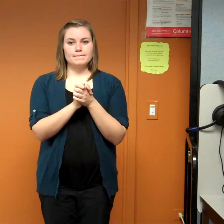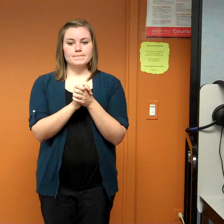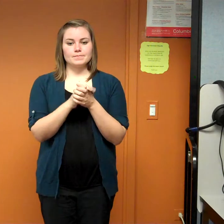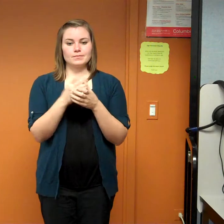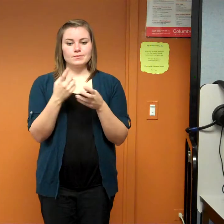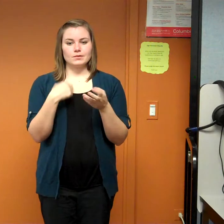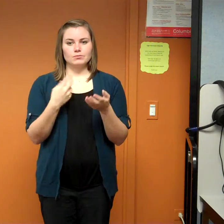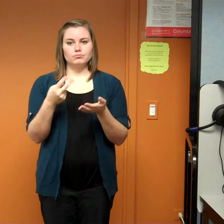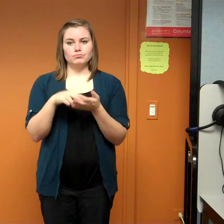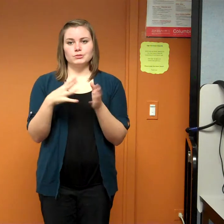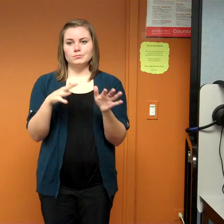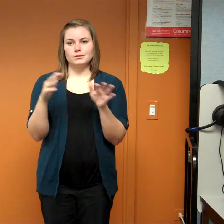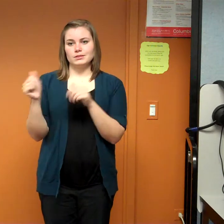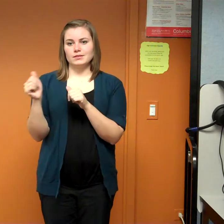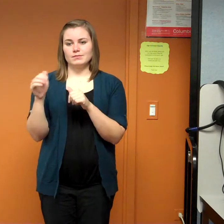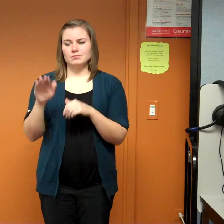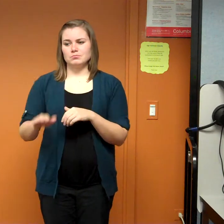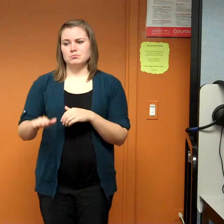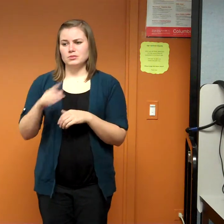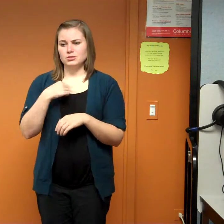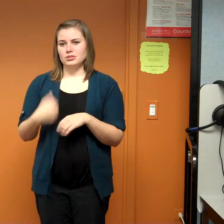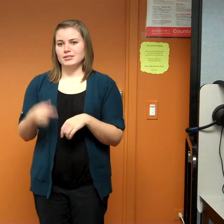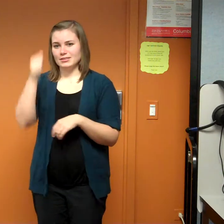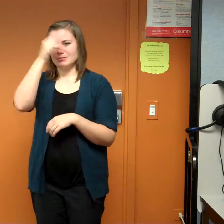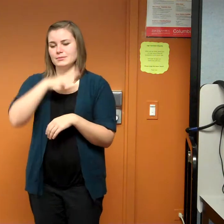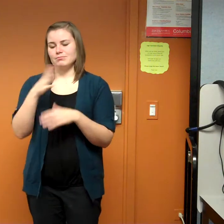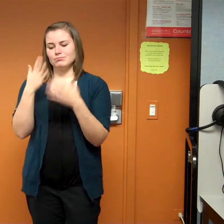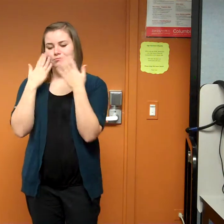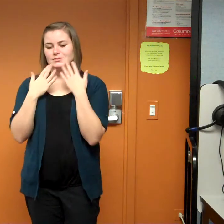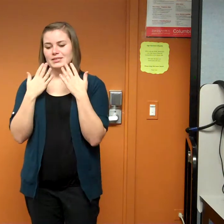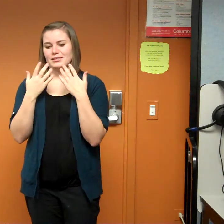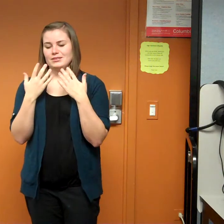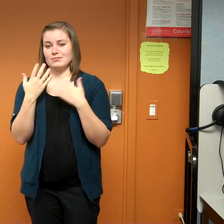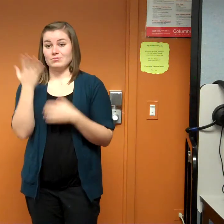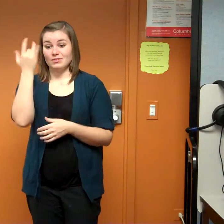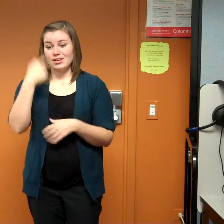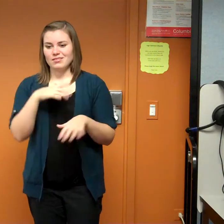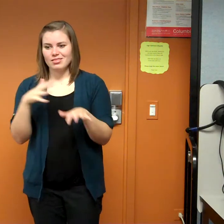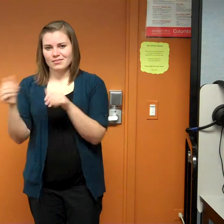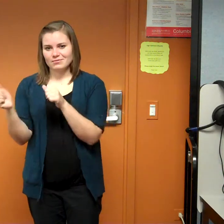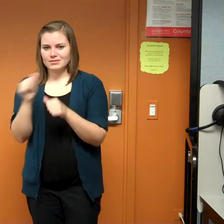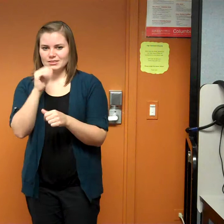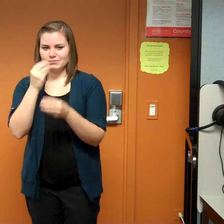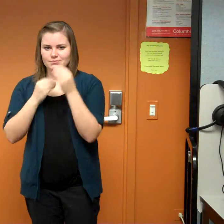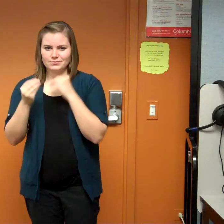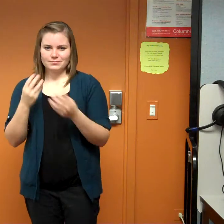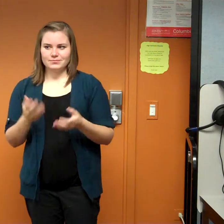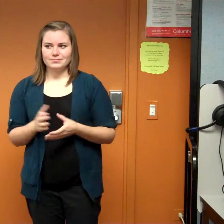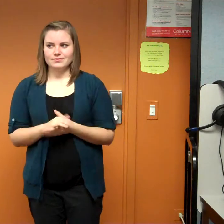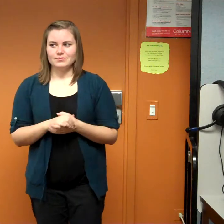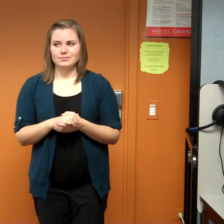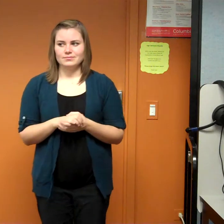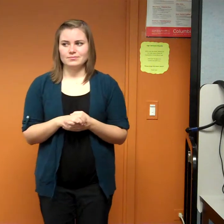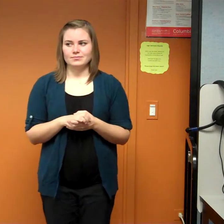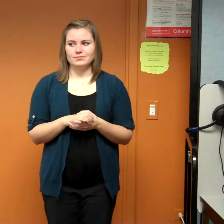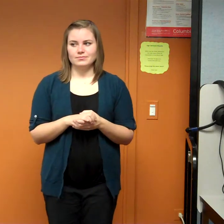left, and the poor little Chinese guy was really sad that we left, and I felt bad. But anyways, we walked a block and went to an Italian